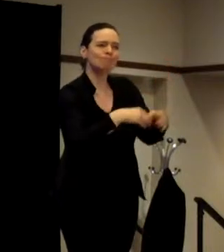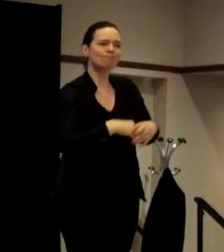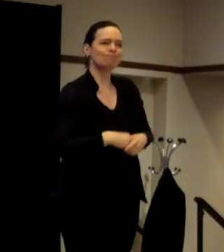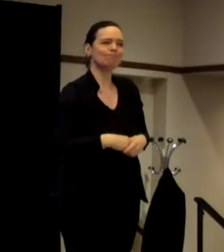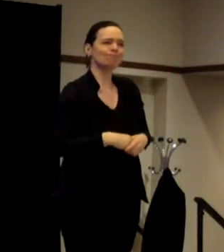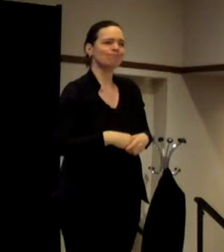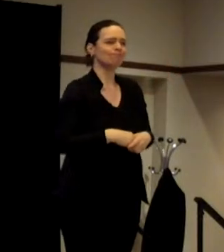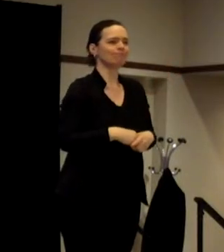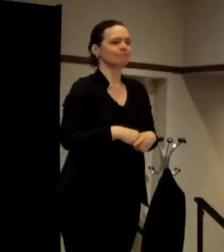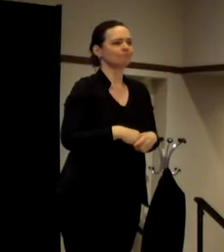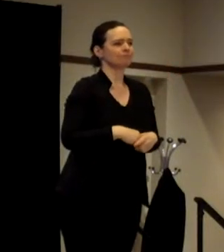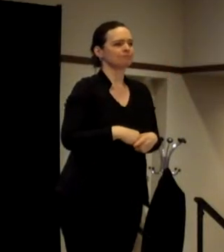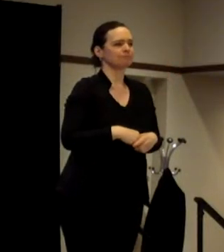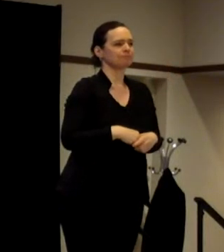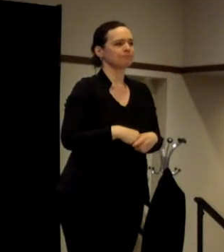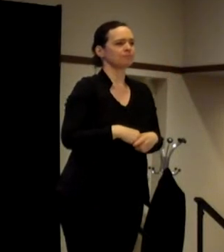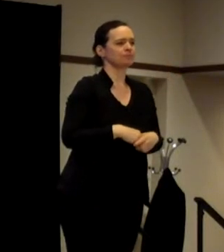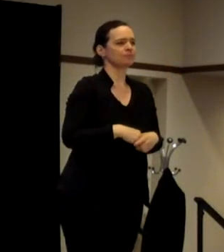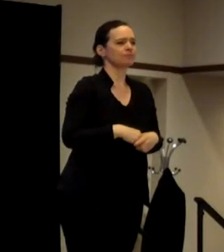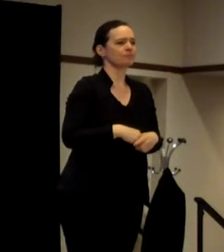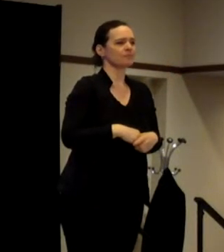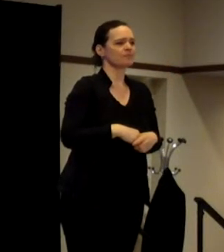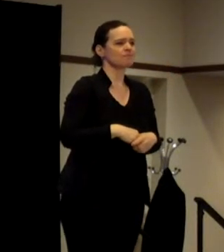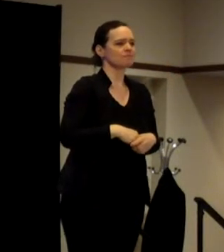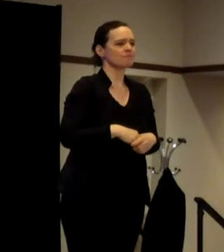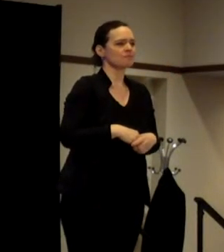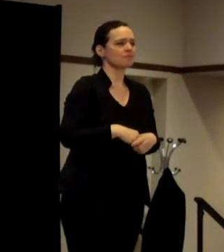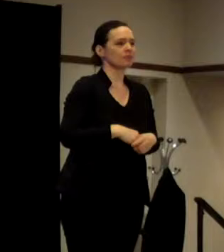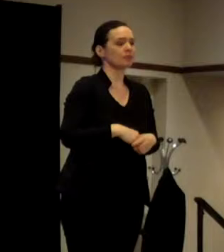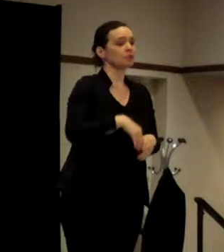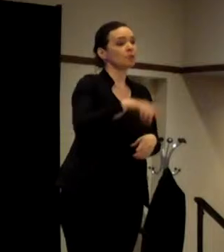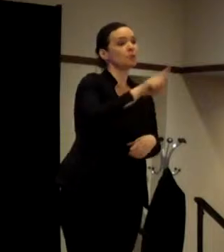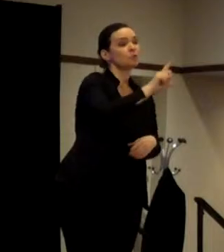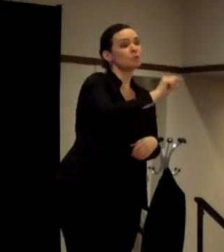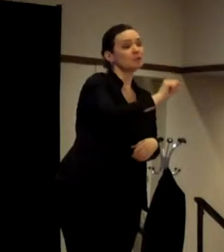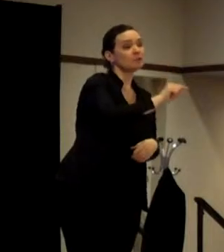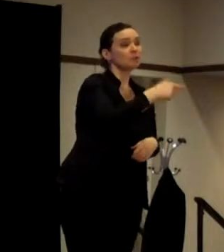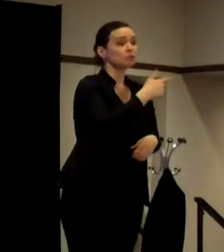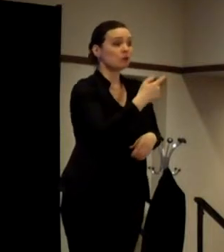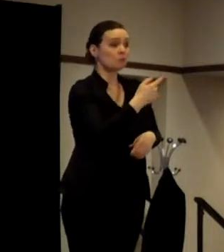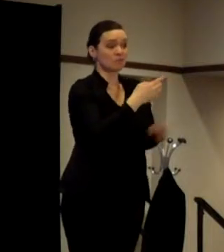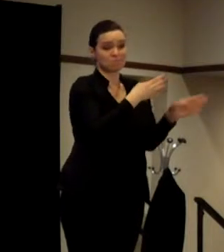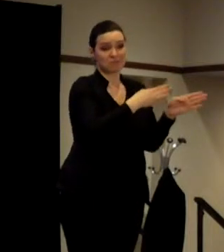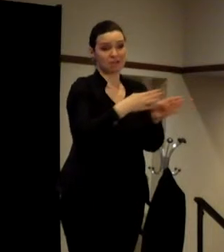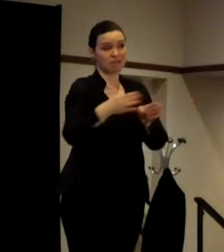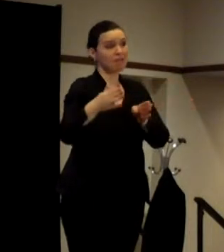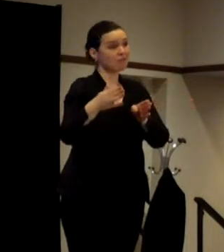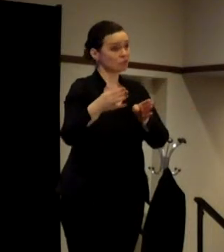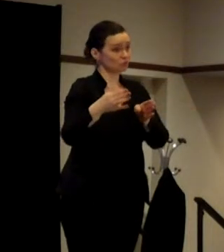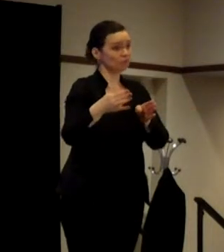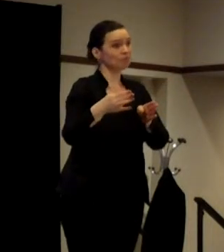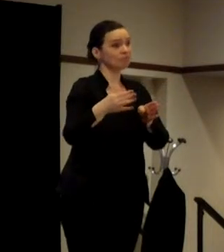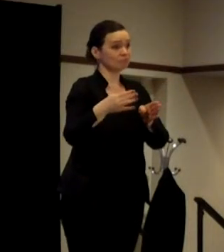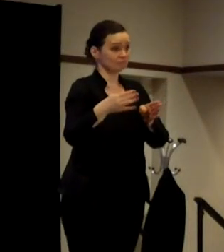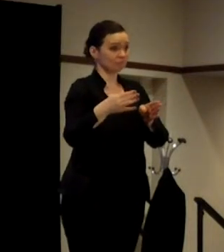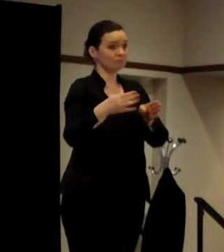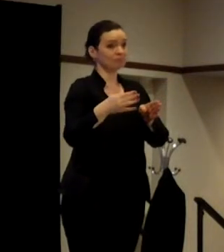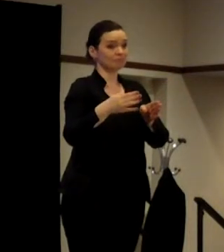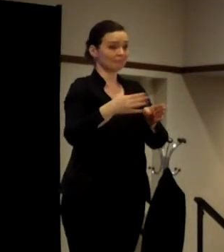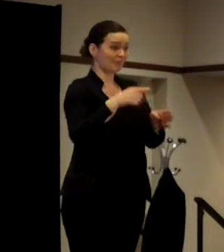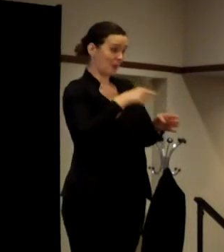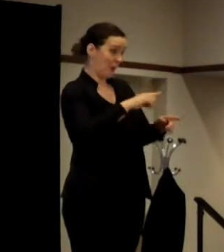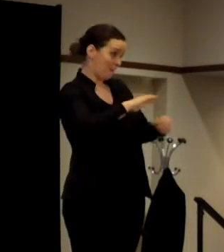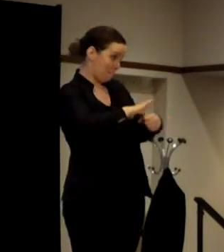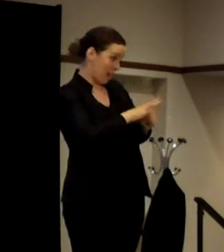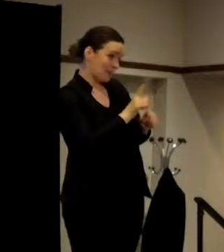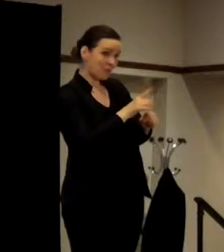our PI platform, which is what I ran on in 2019 and got elected on. And the pandemic put that to a halt,